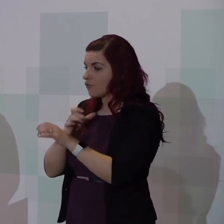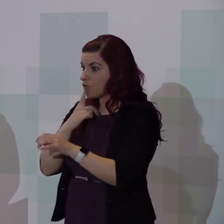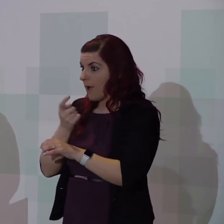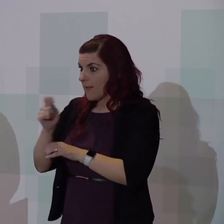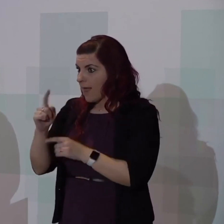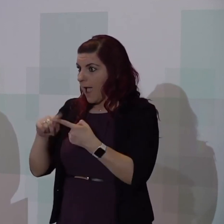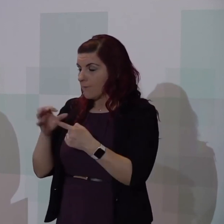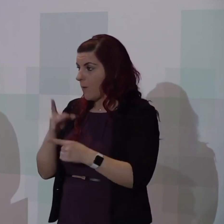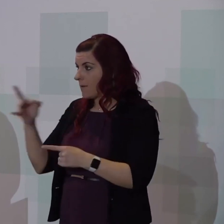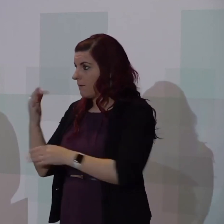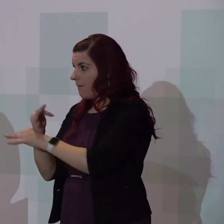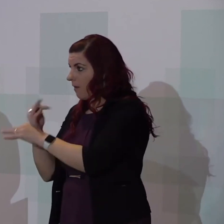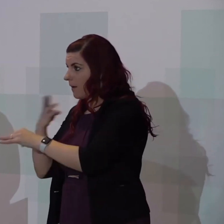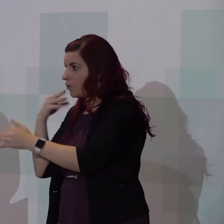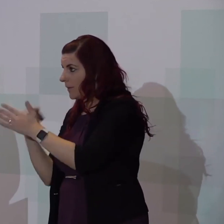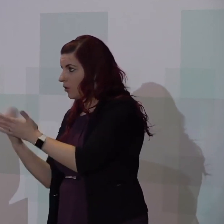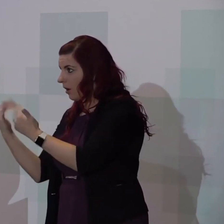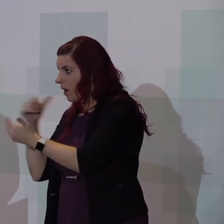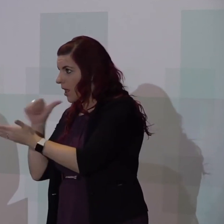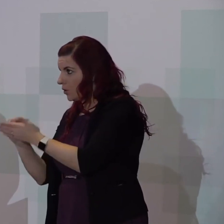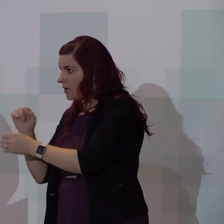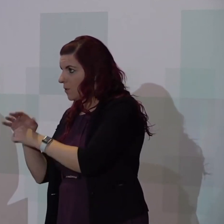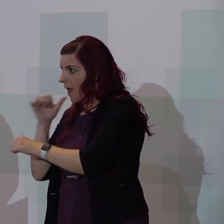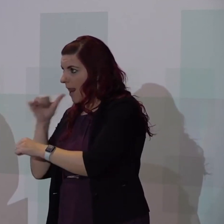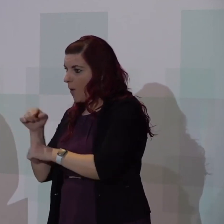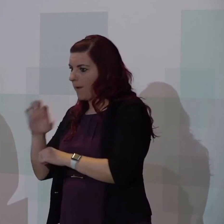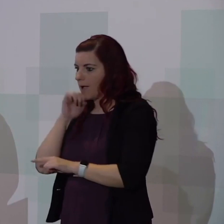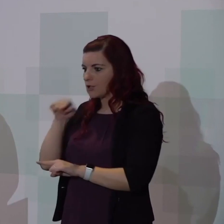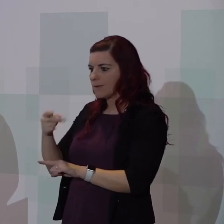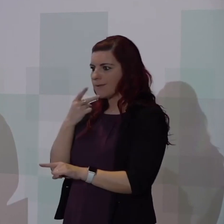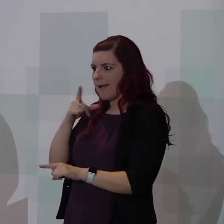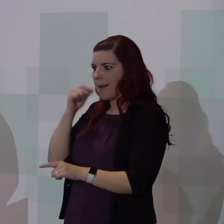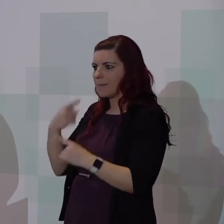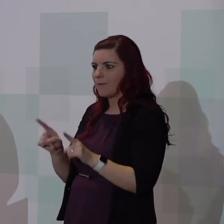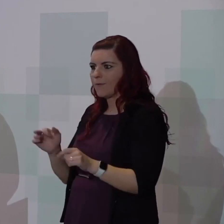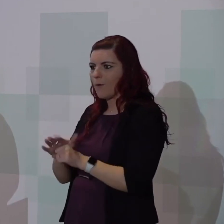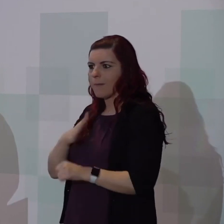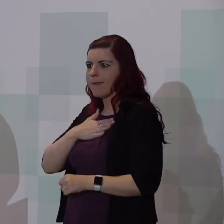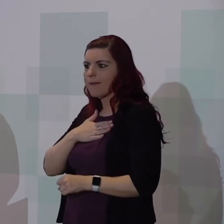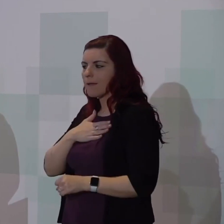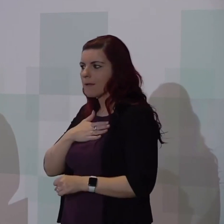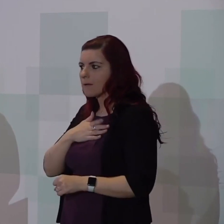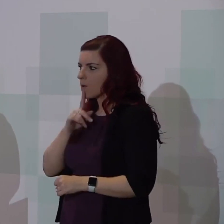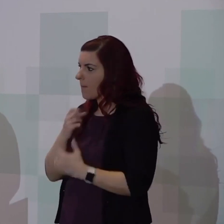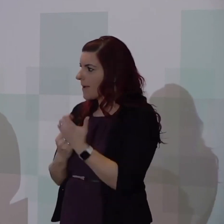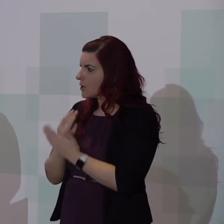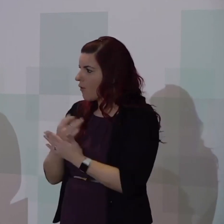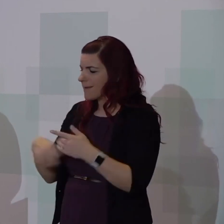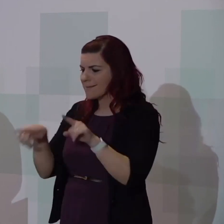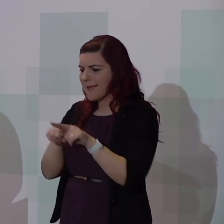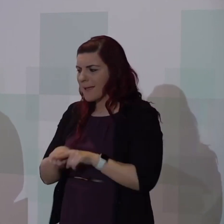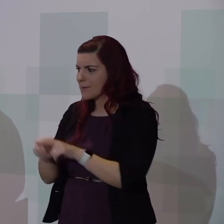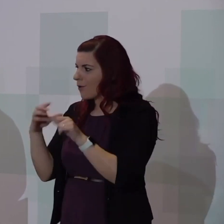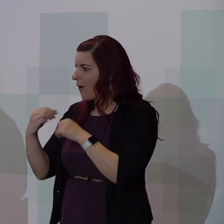from her father to bring my child with me because she had a different surname than me. My story mirrors a lot of stories. I